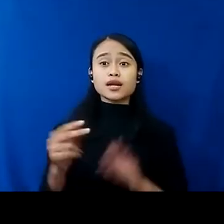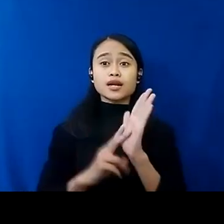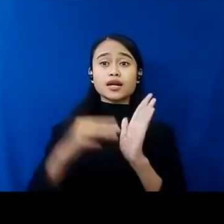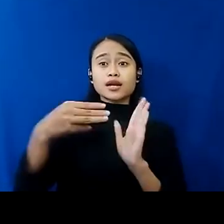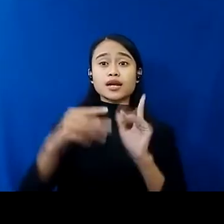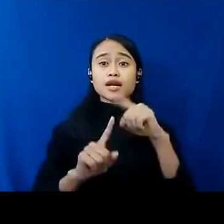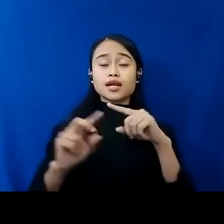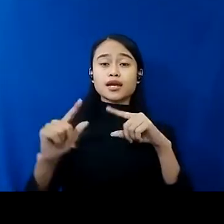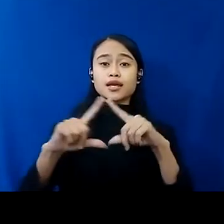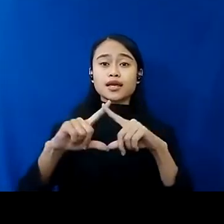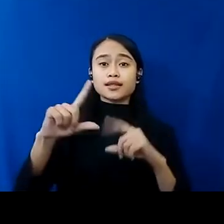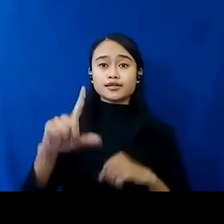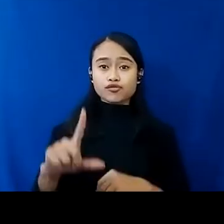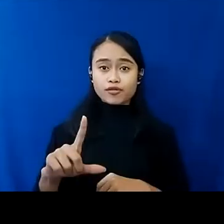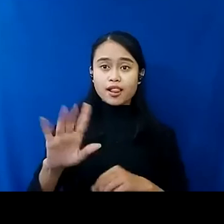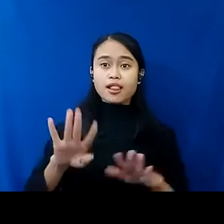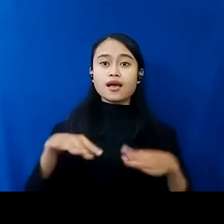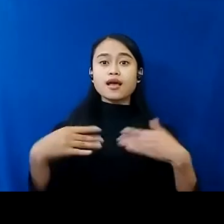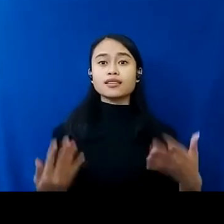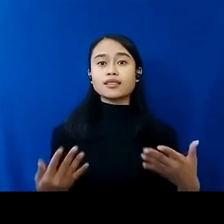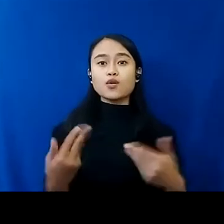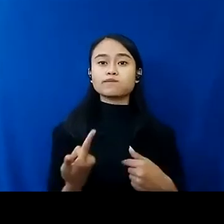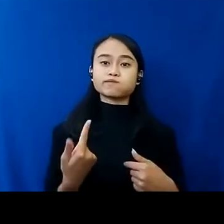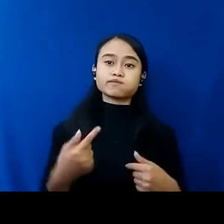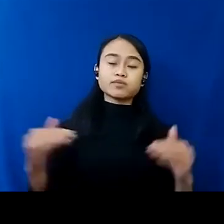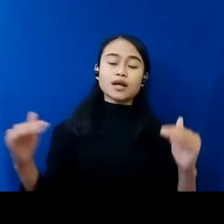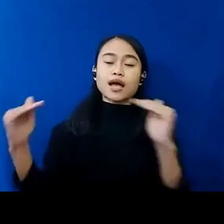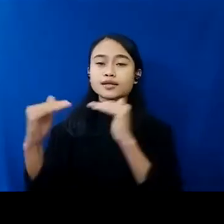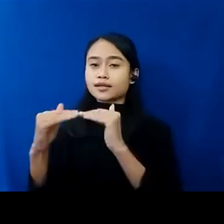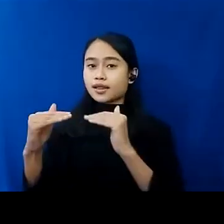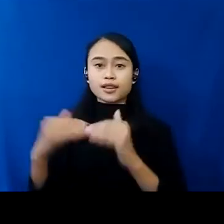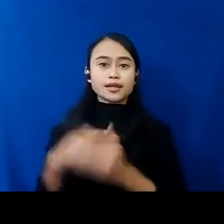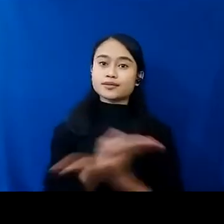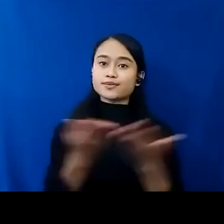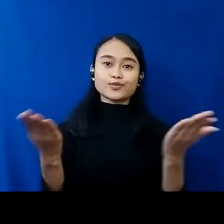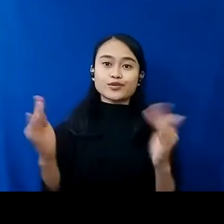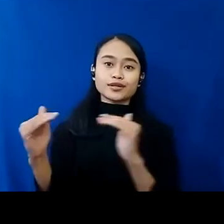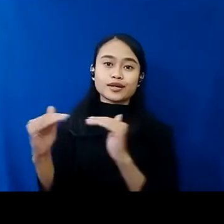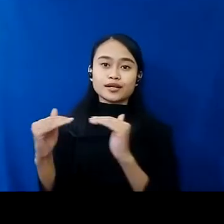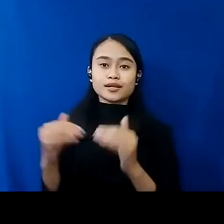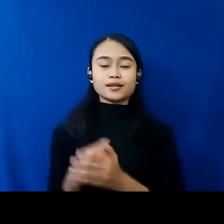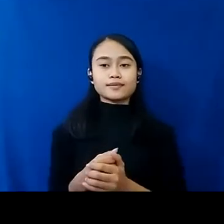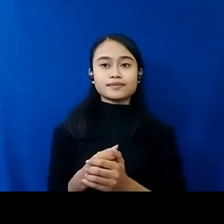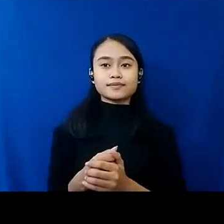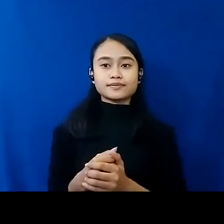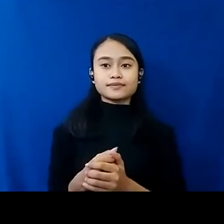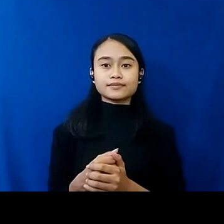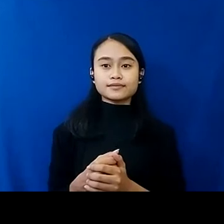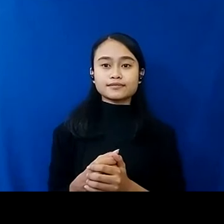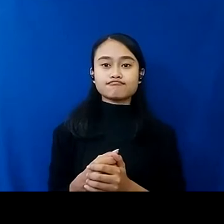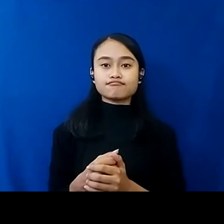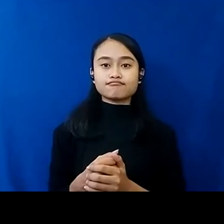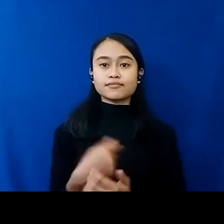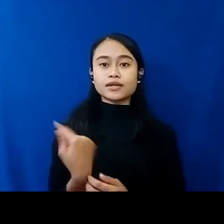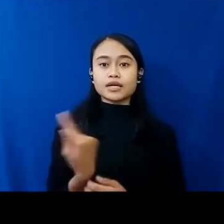We Need To Do Proper Due Diligence To Ensure That And We Also Need To Have Very Strict Controls On Data Management And Who